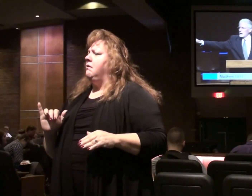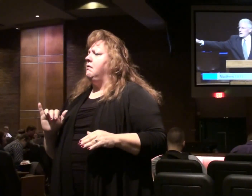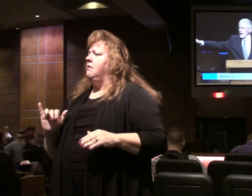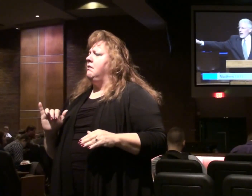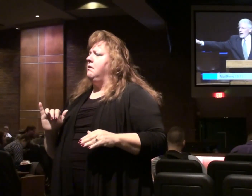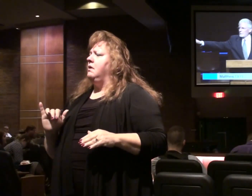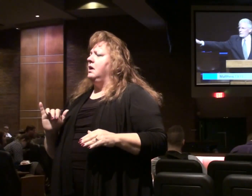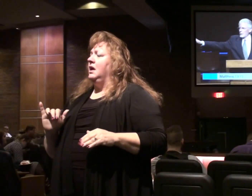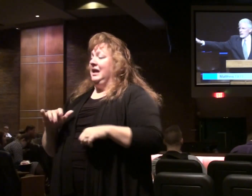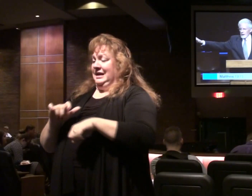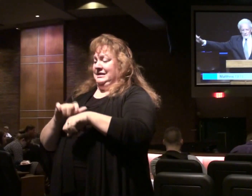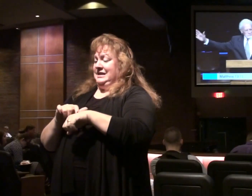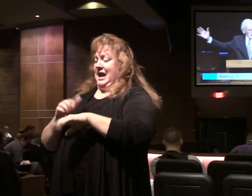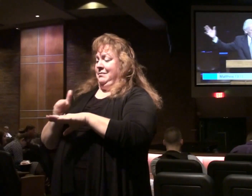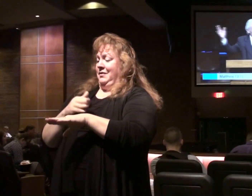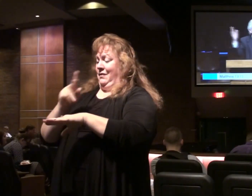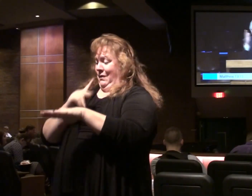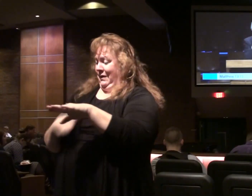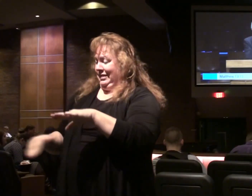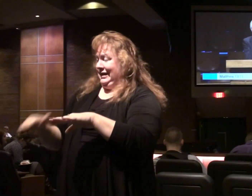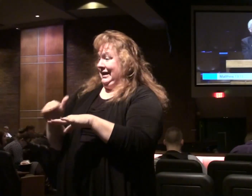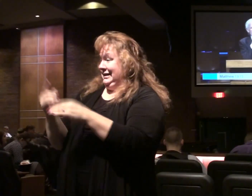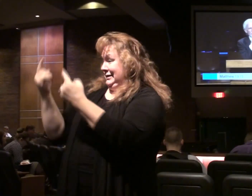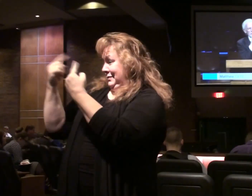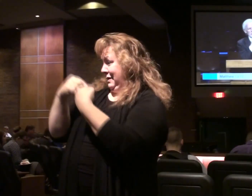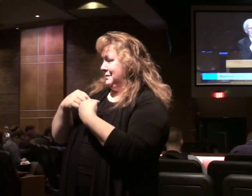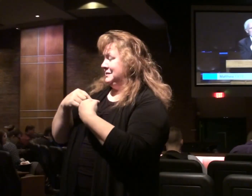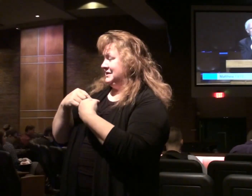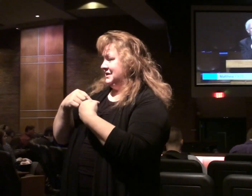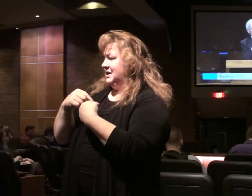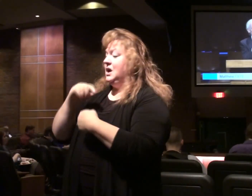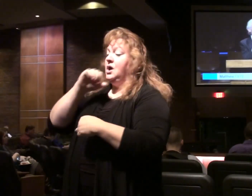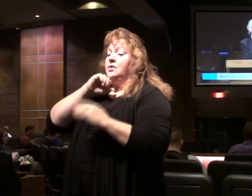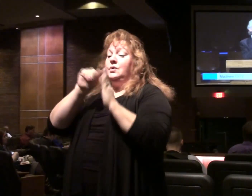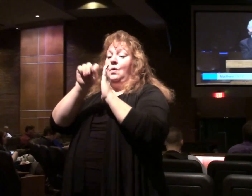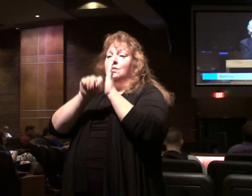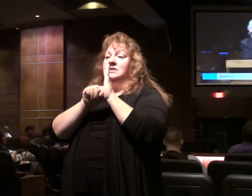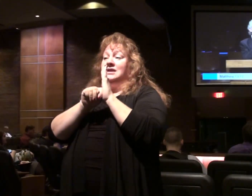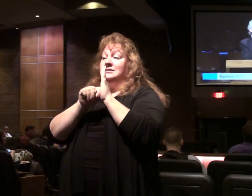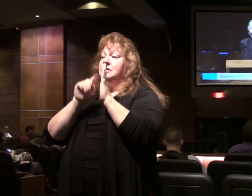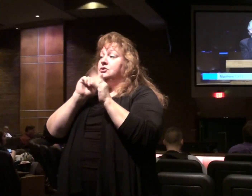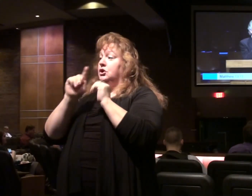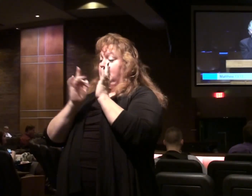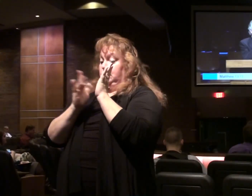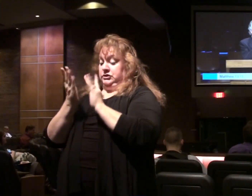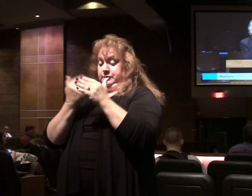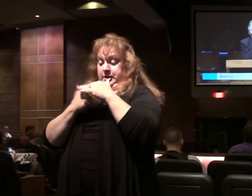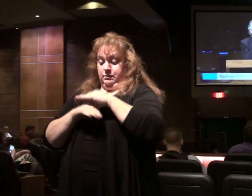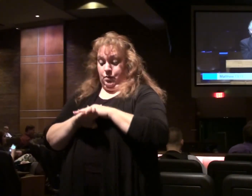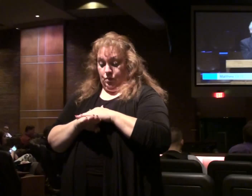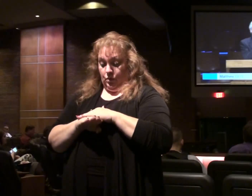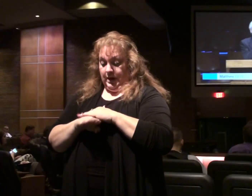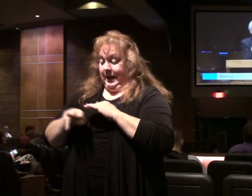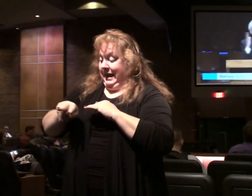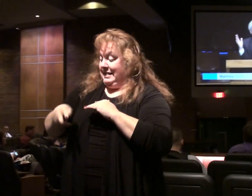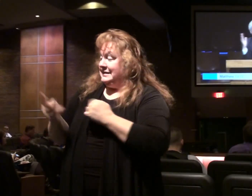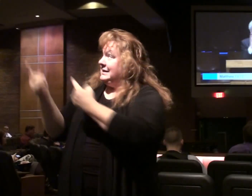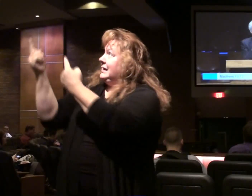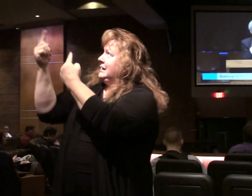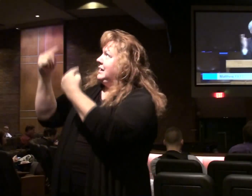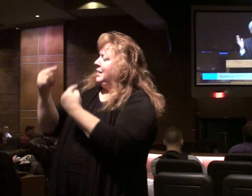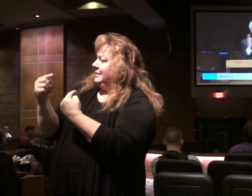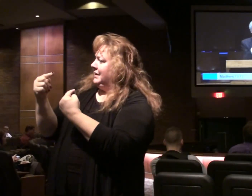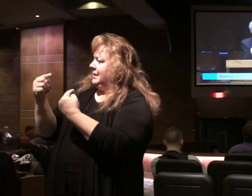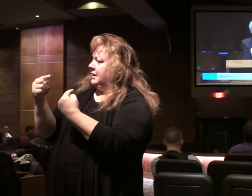going to be time before the kingdom comes. The Old Testament talked about the first coming of Christ and the second coming of Christ